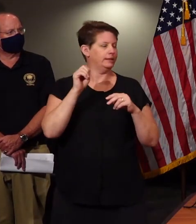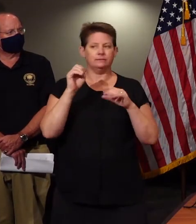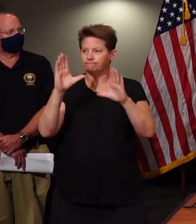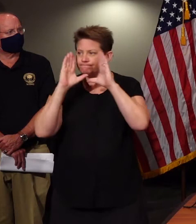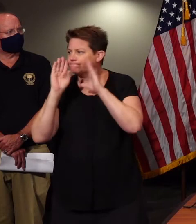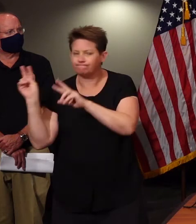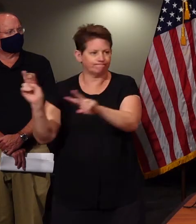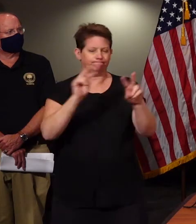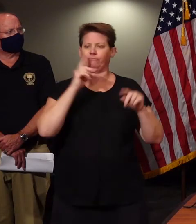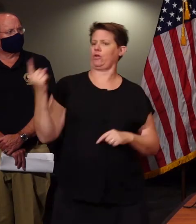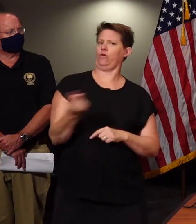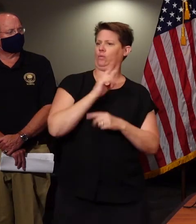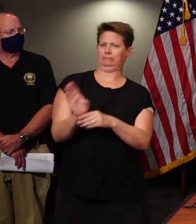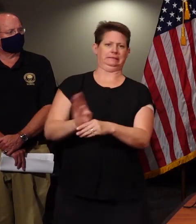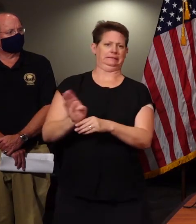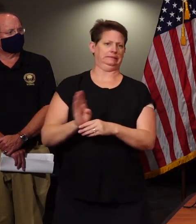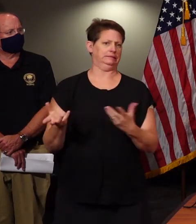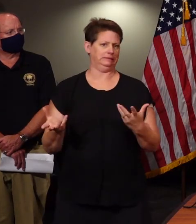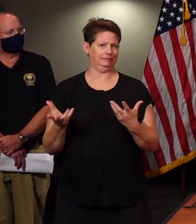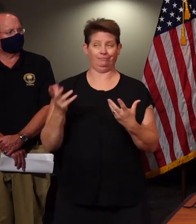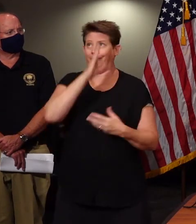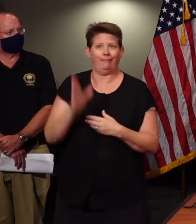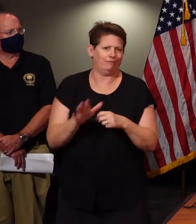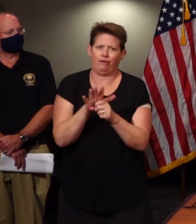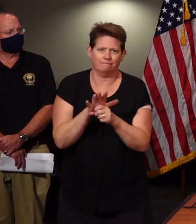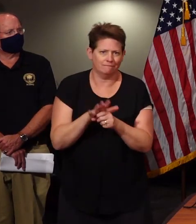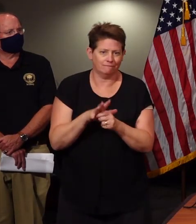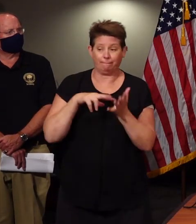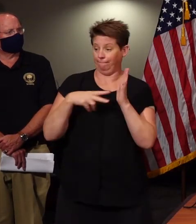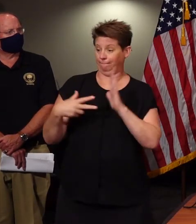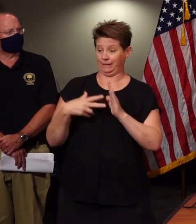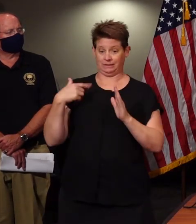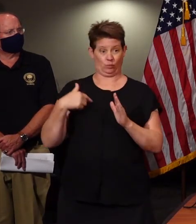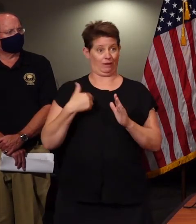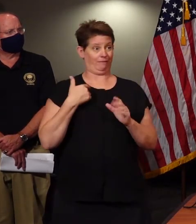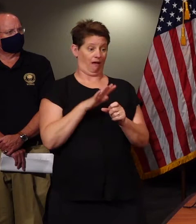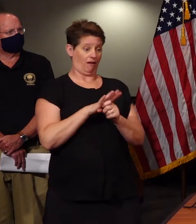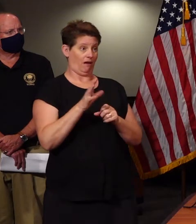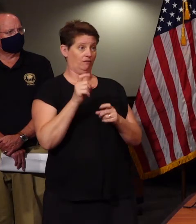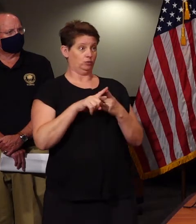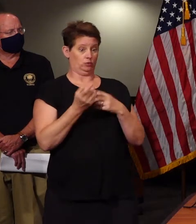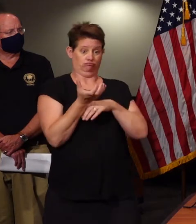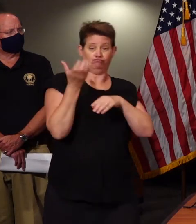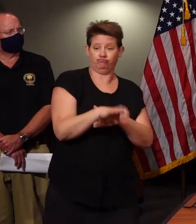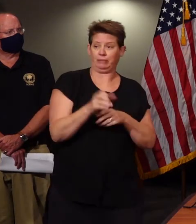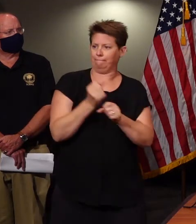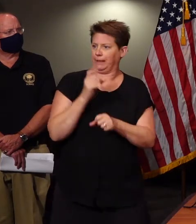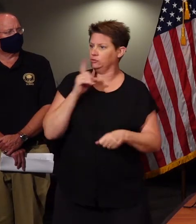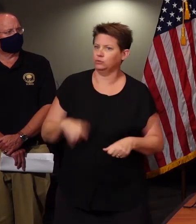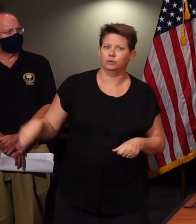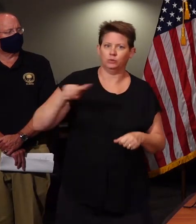of course. They're always busy. We don't have enough. We do not have enough enforcement mechanisms to go out and make sure